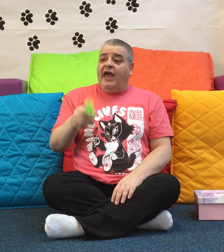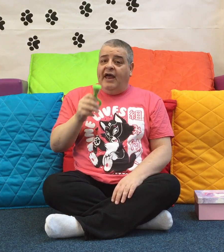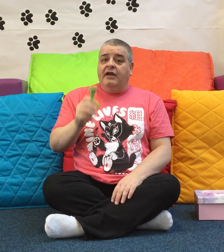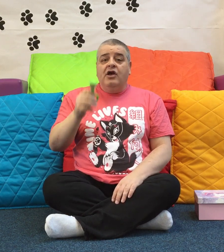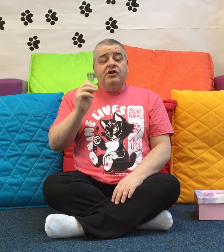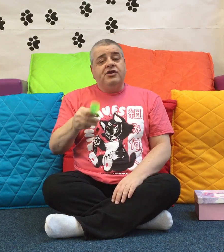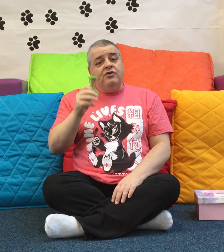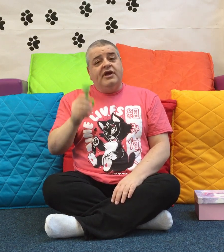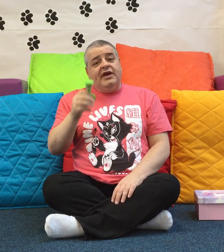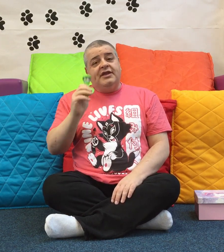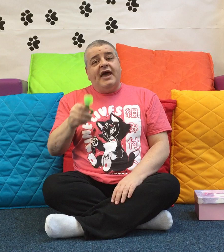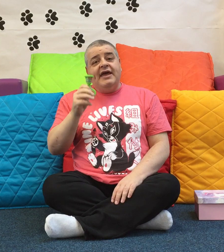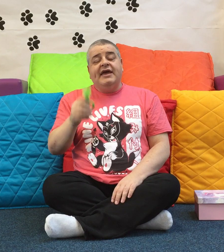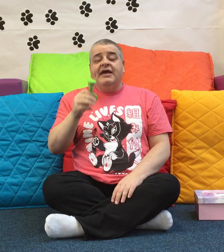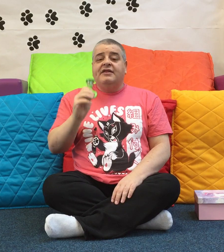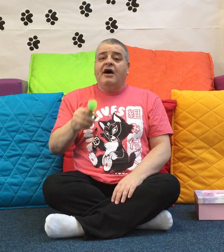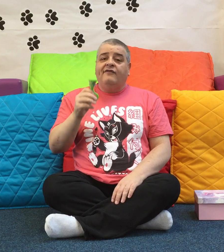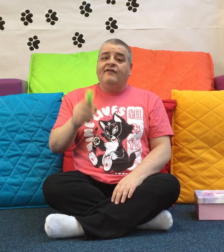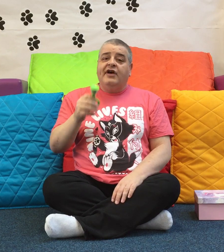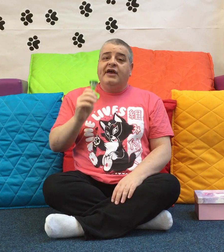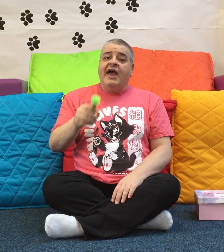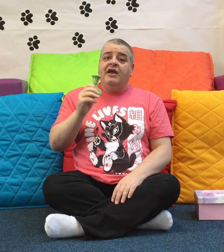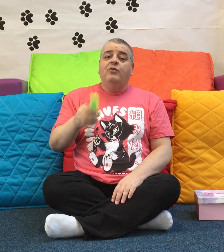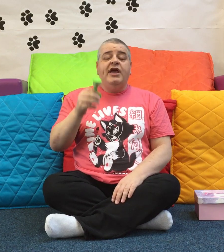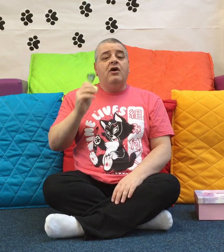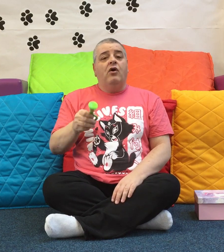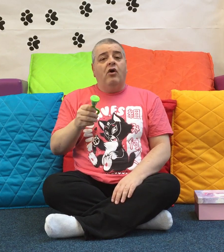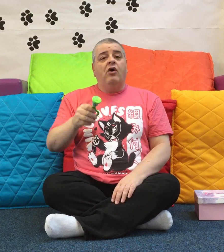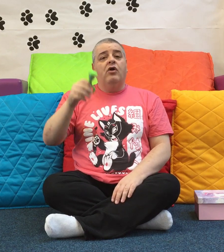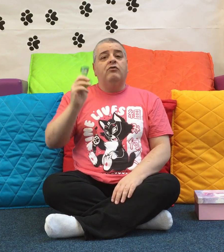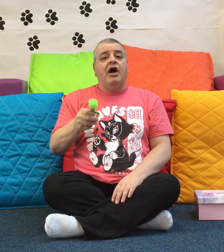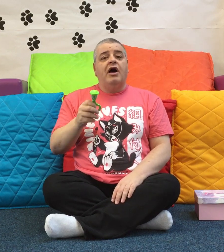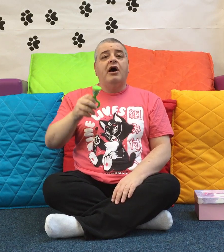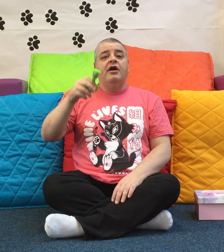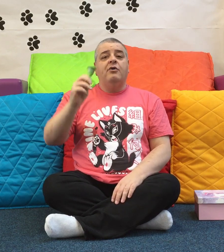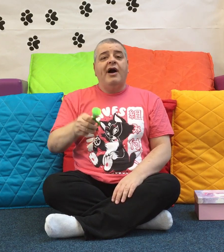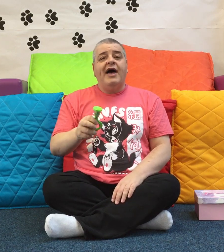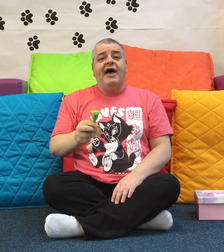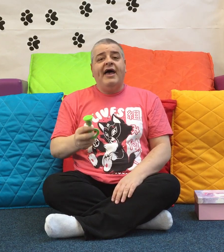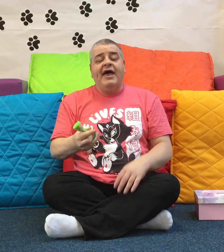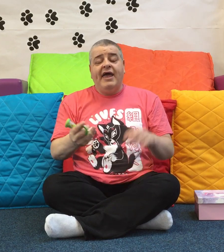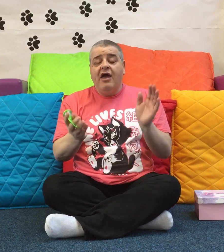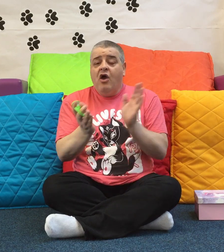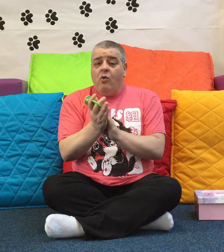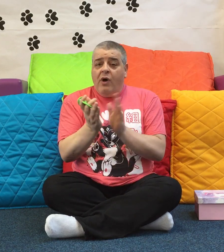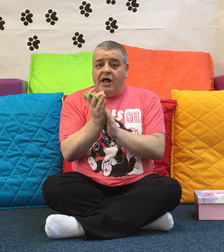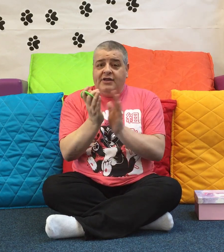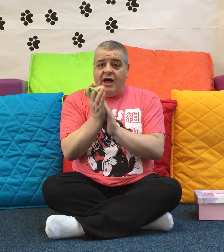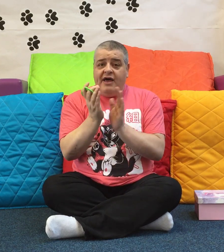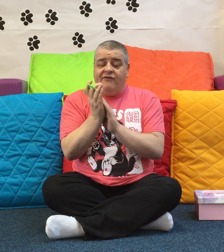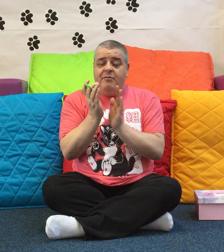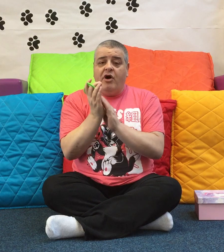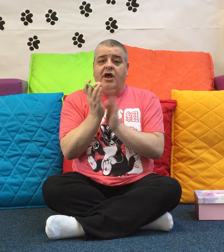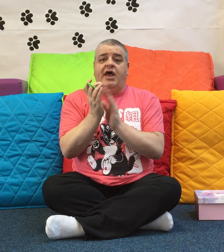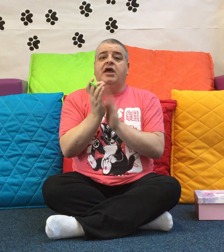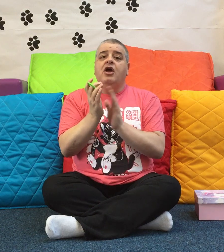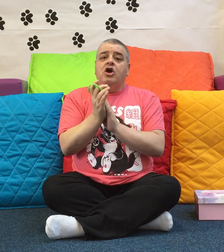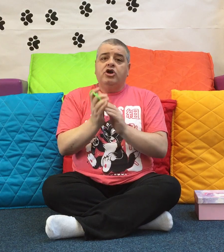again, Suki take it off again, we all run away. Well done, everybody.